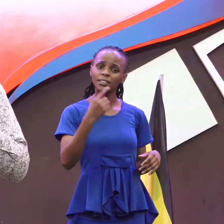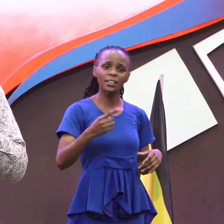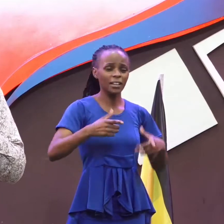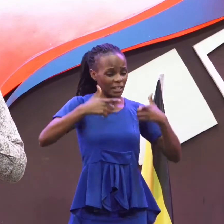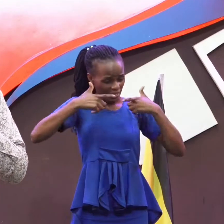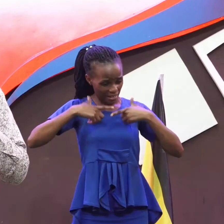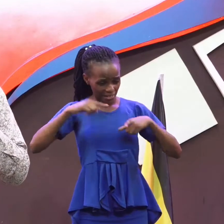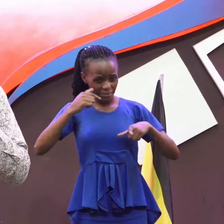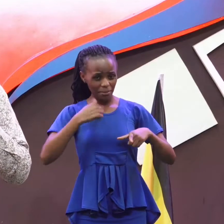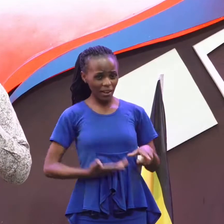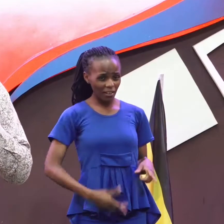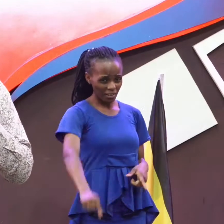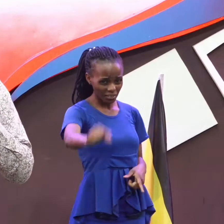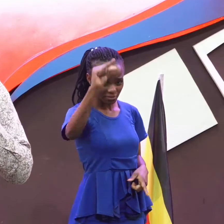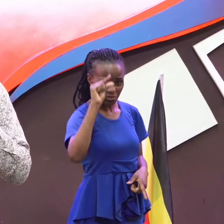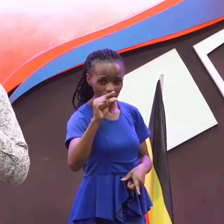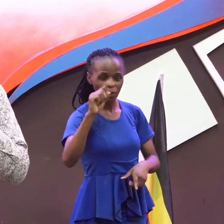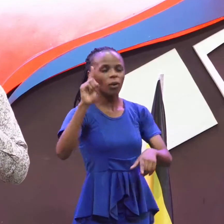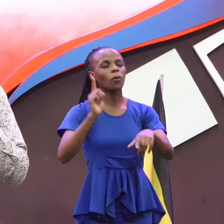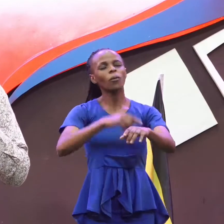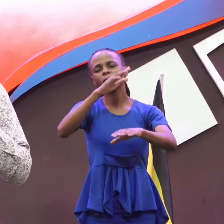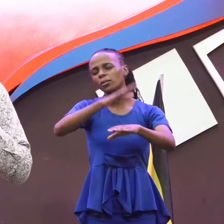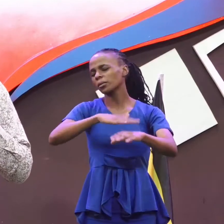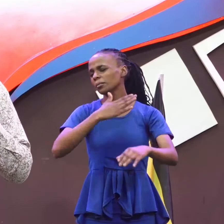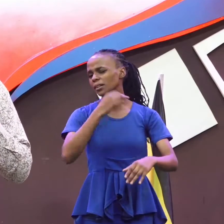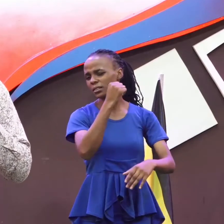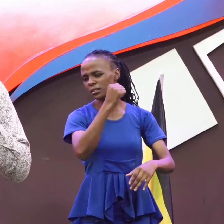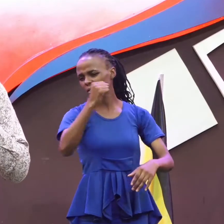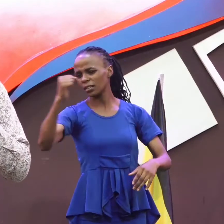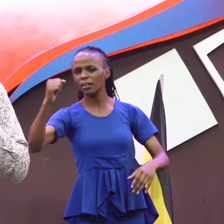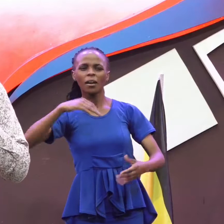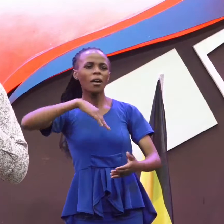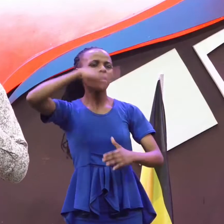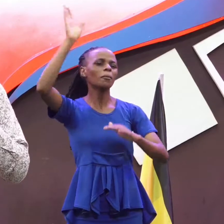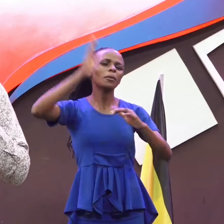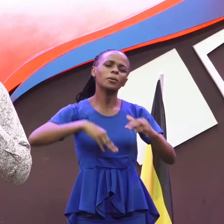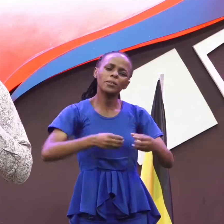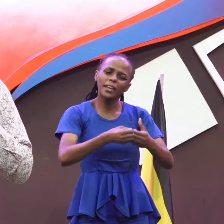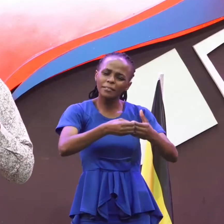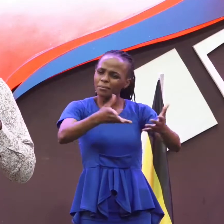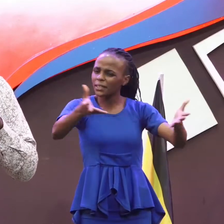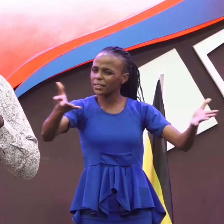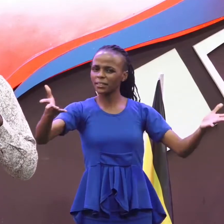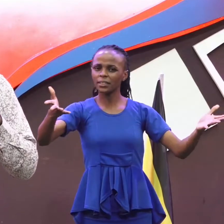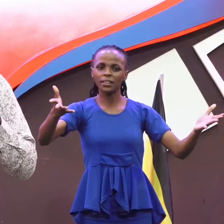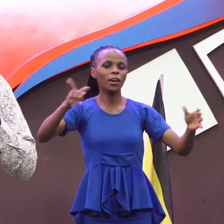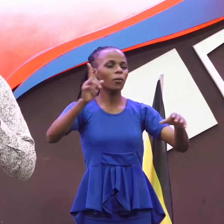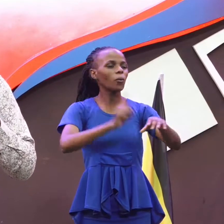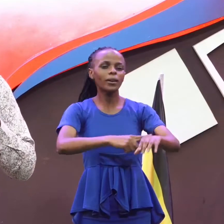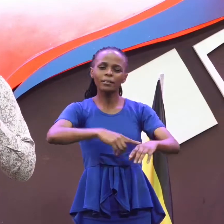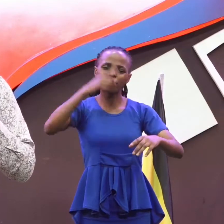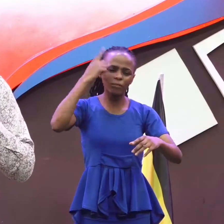He never wanted. And said, let me have the few who are on my side than having many